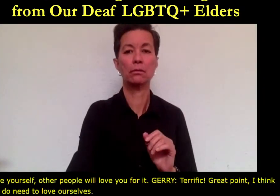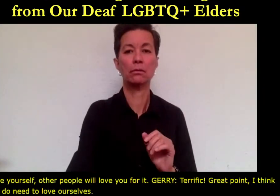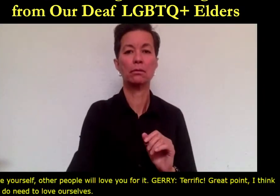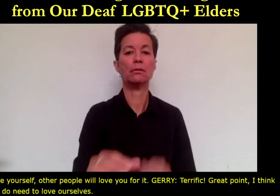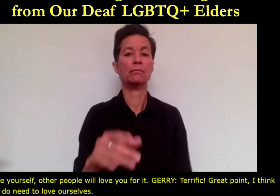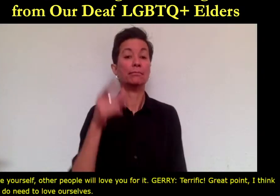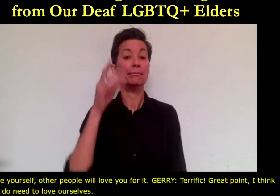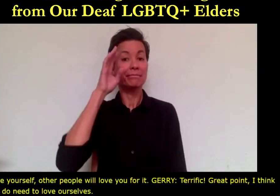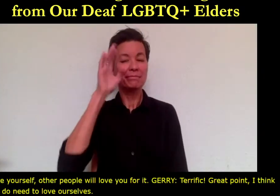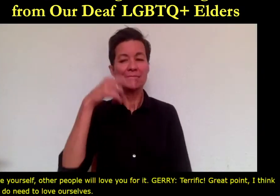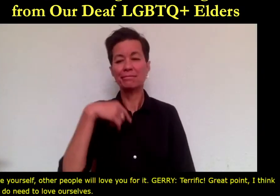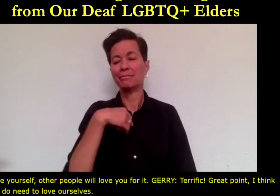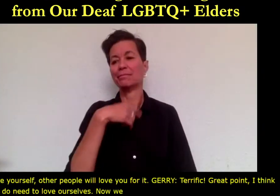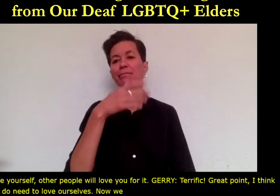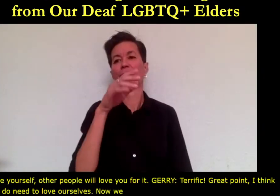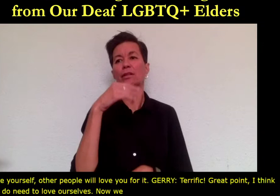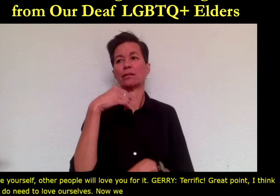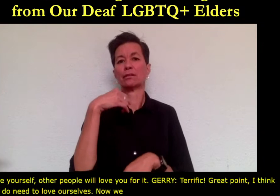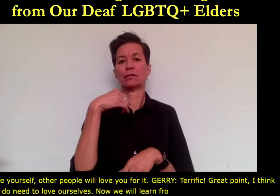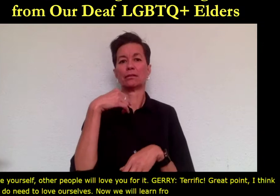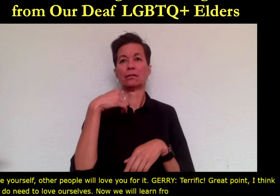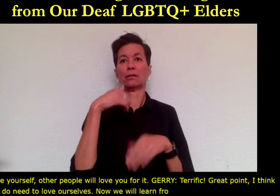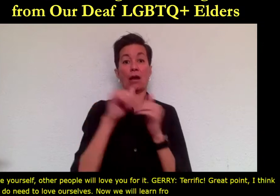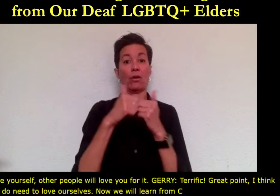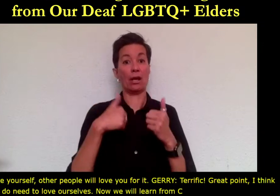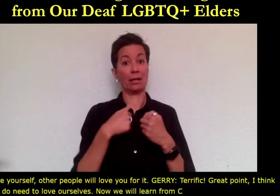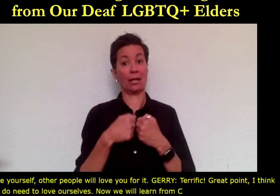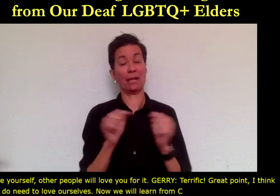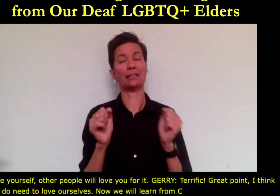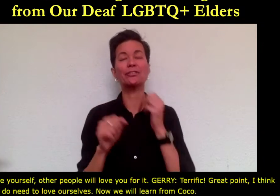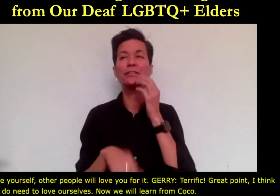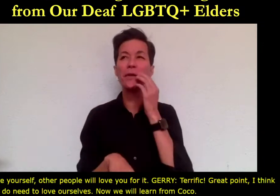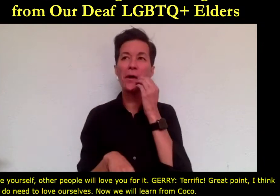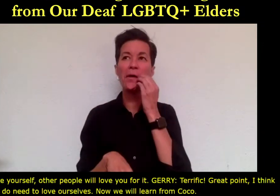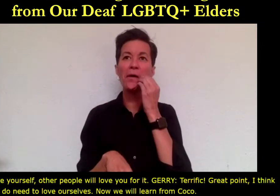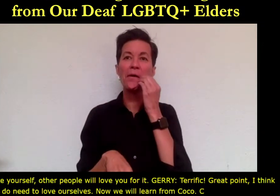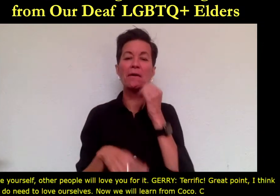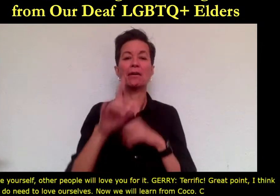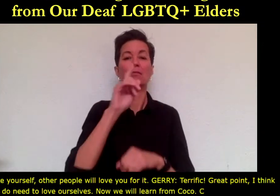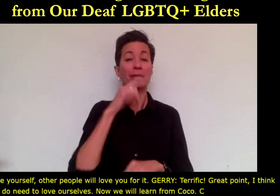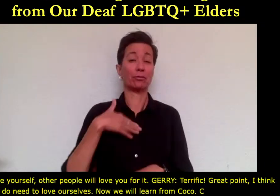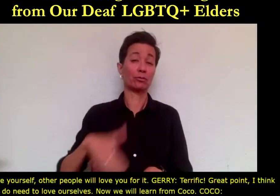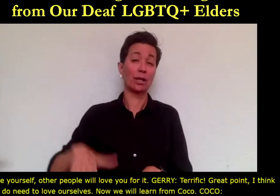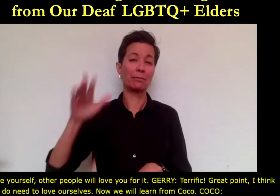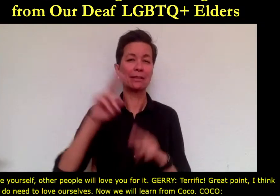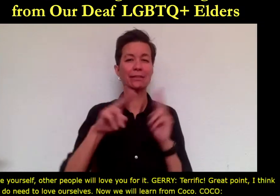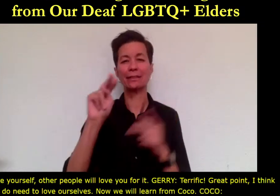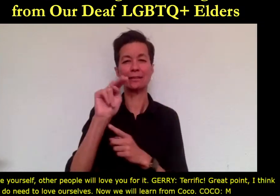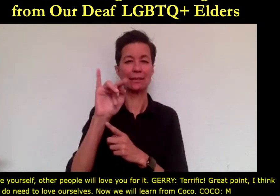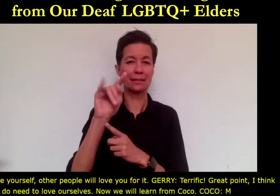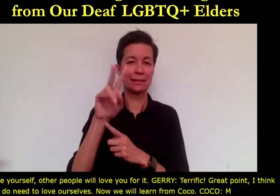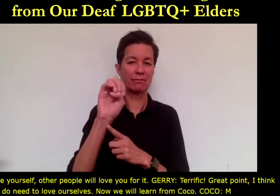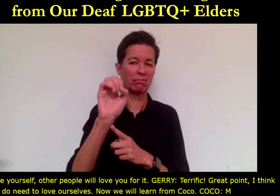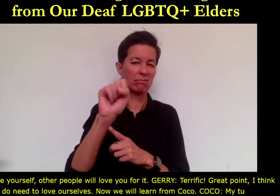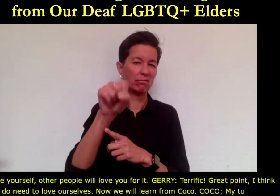okay my turn hello so my coming out story um well